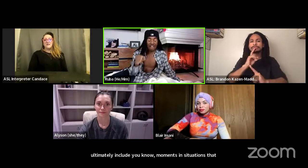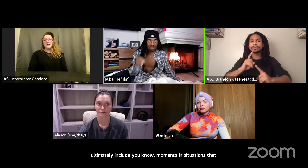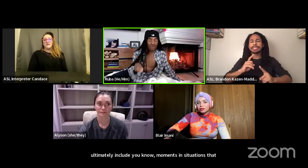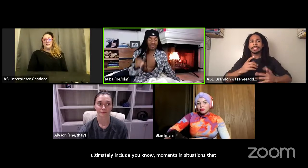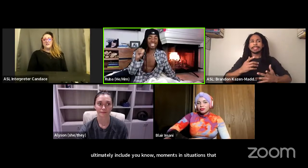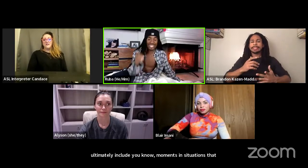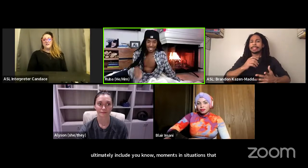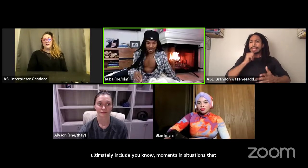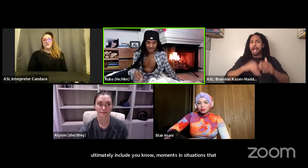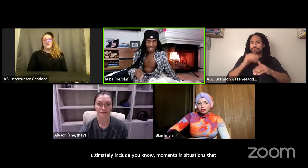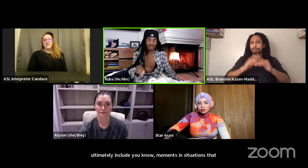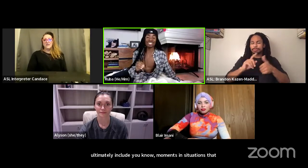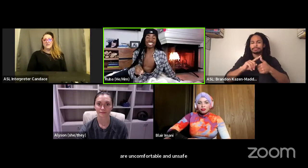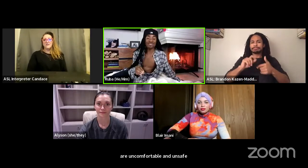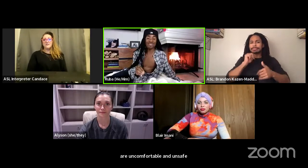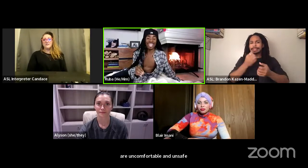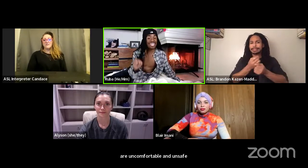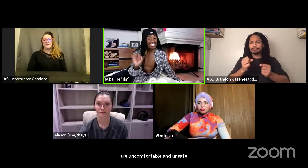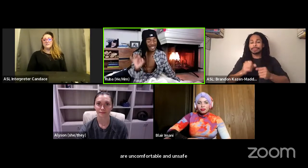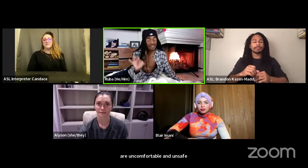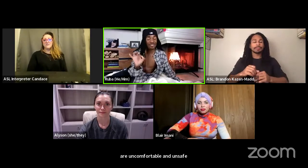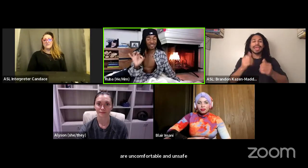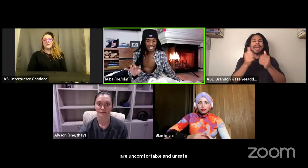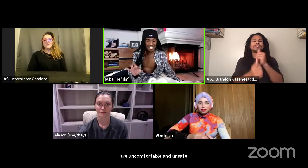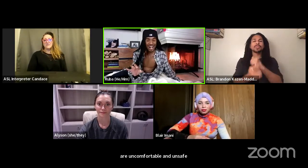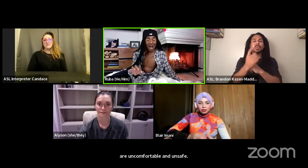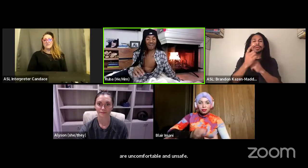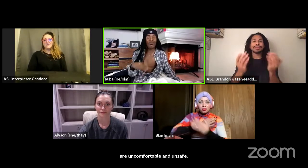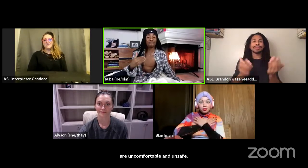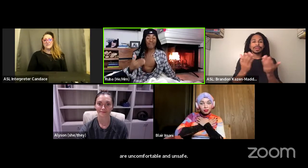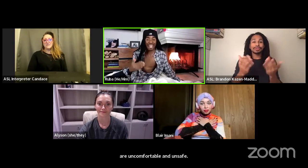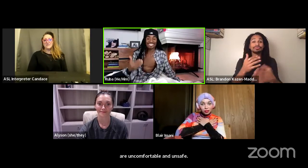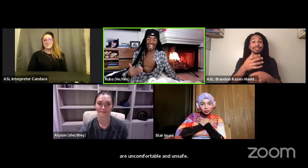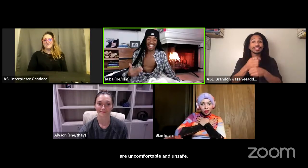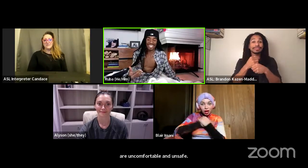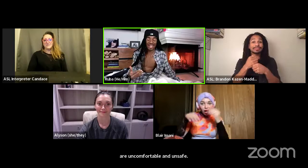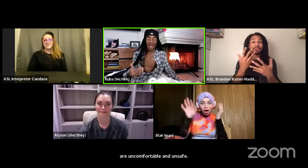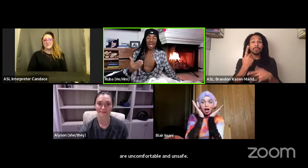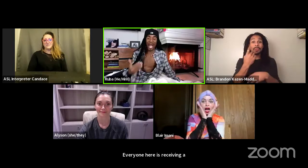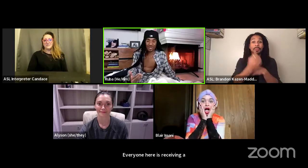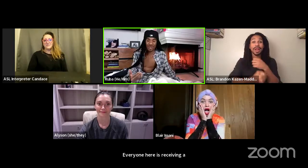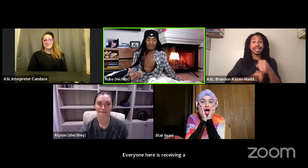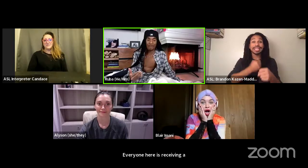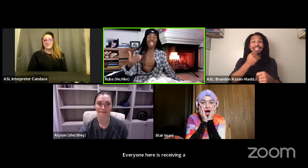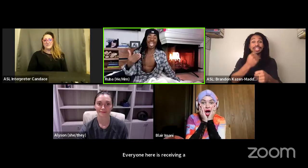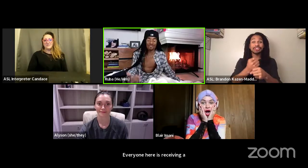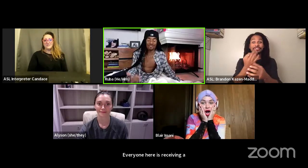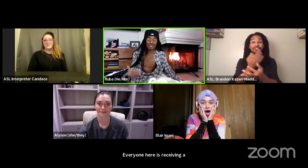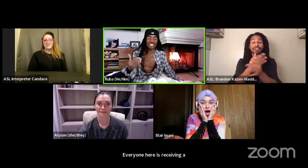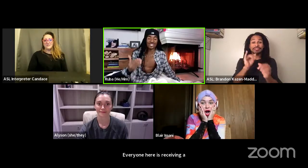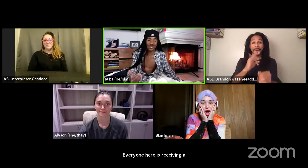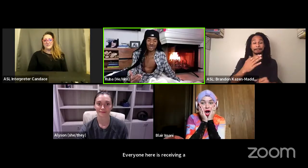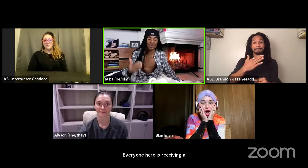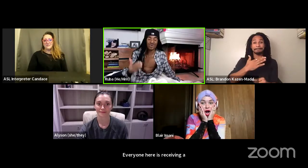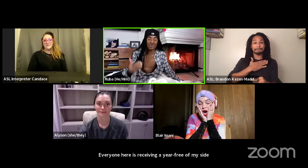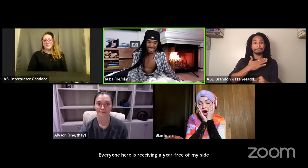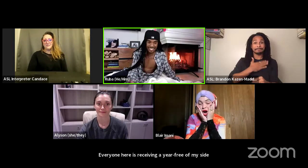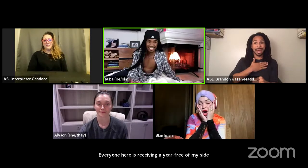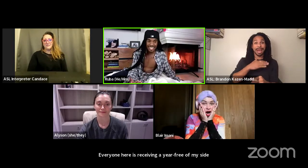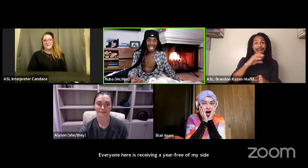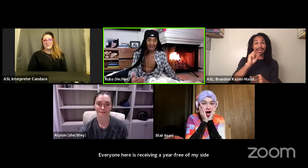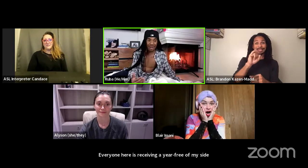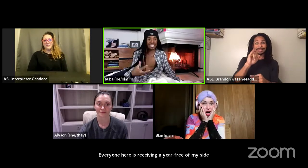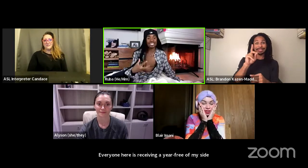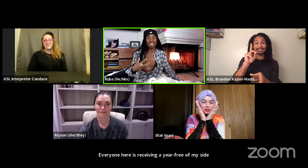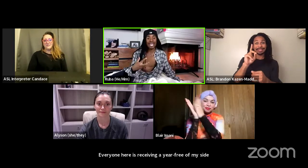unsafe. Everyone here is receiving a year free of My Sidekick, powered by Every